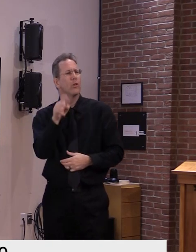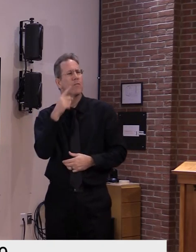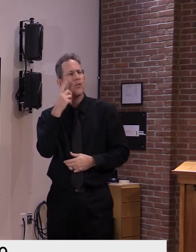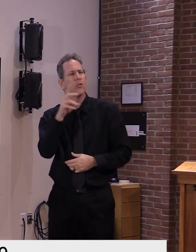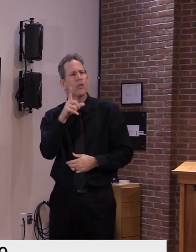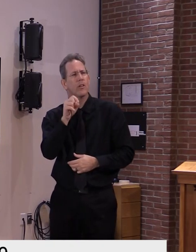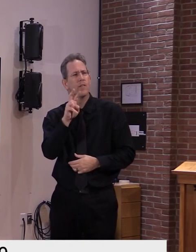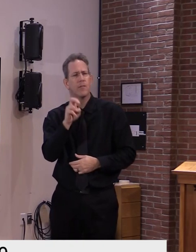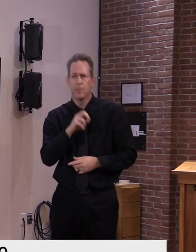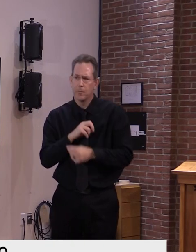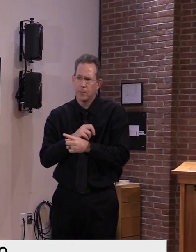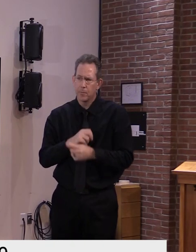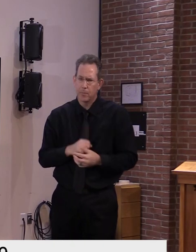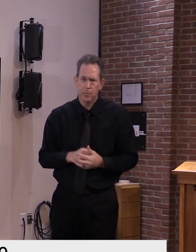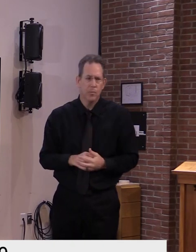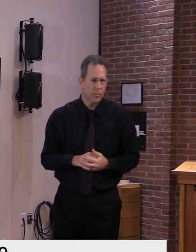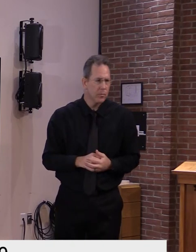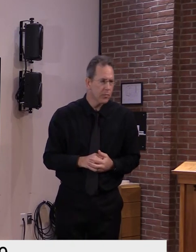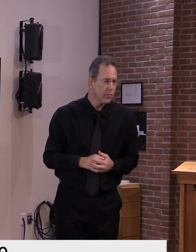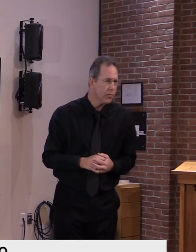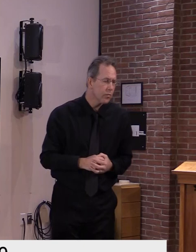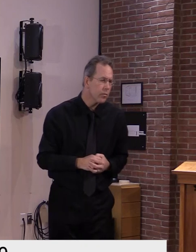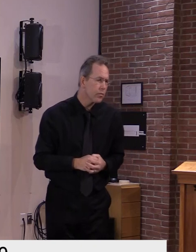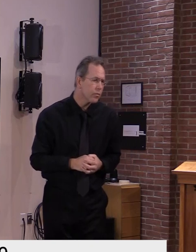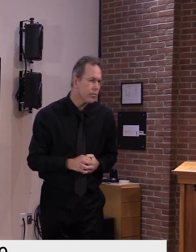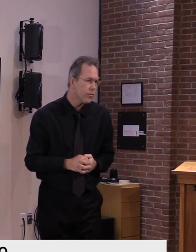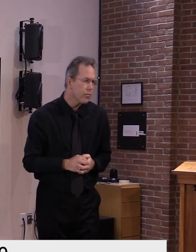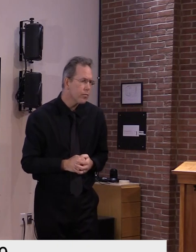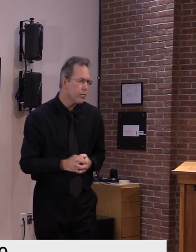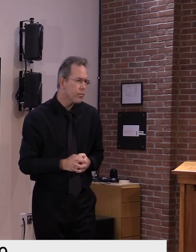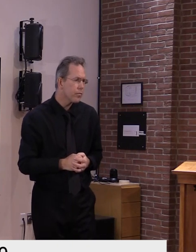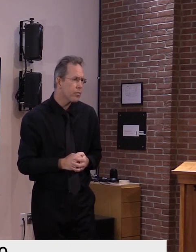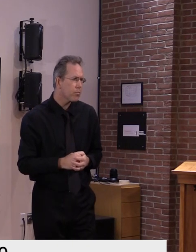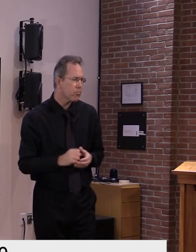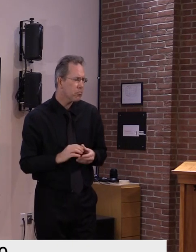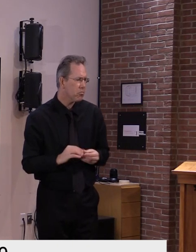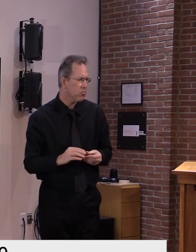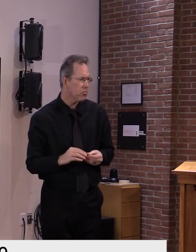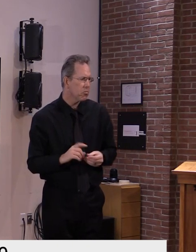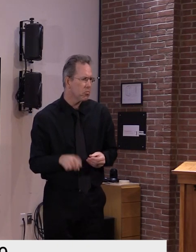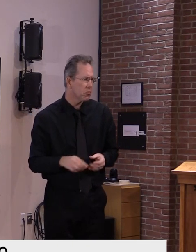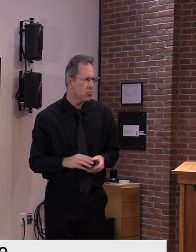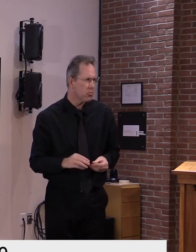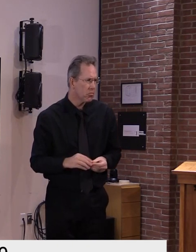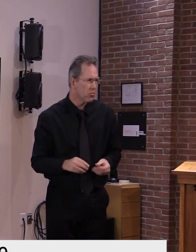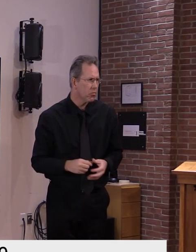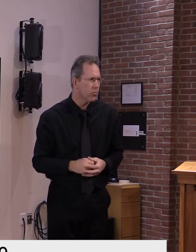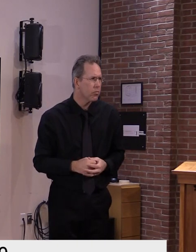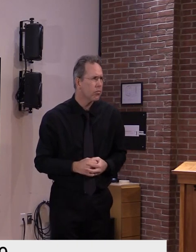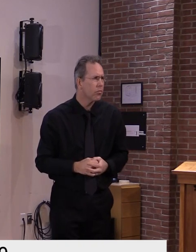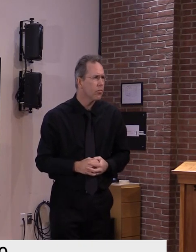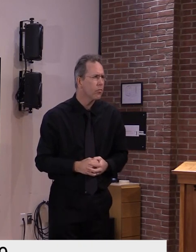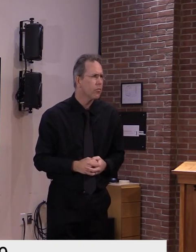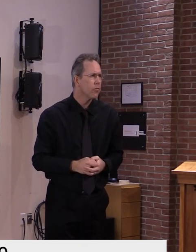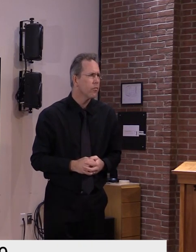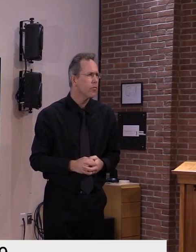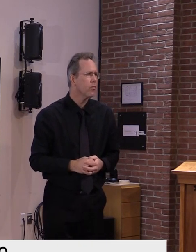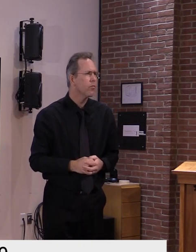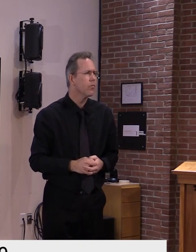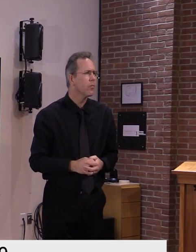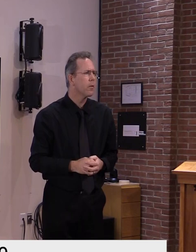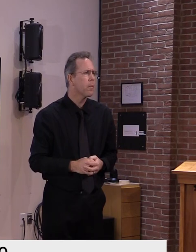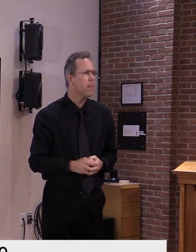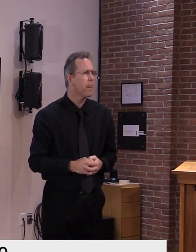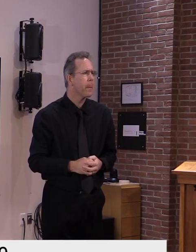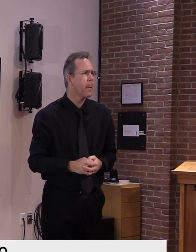at what point will you begin to have a sense that the vaccine is actually working